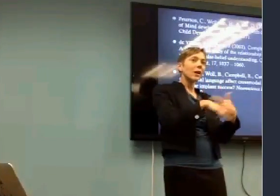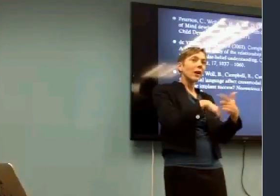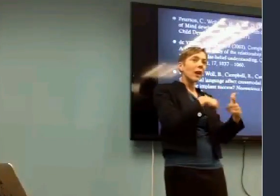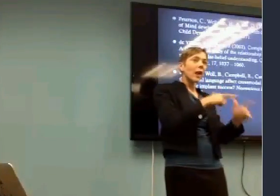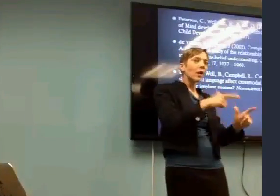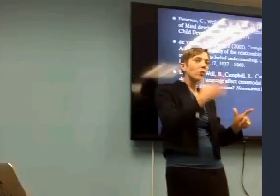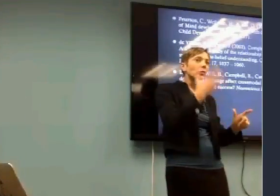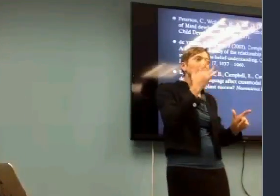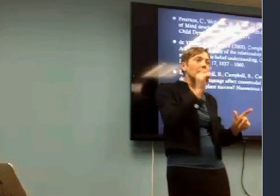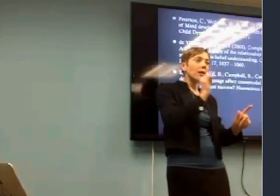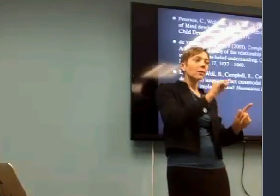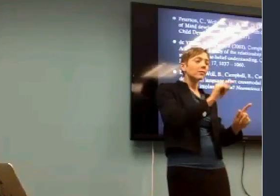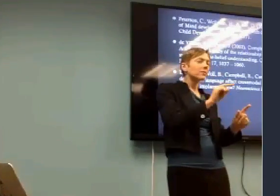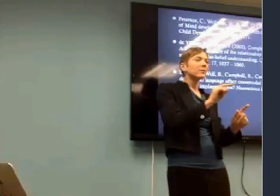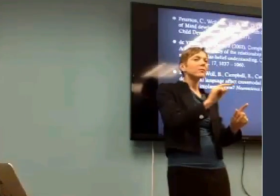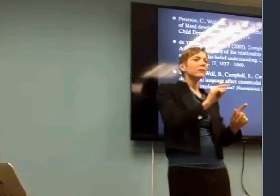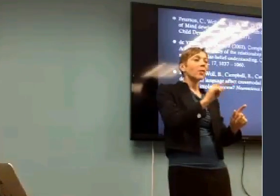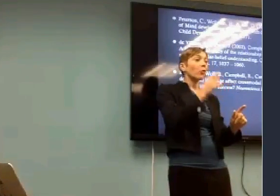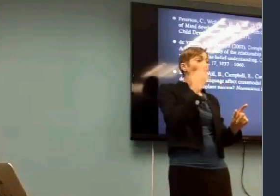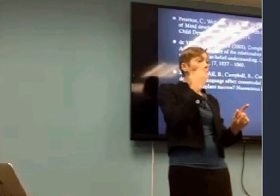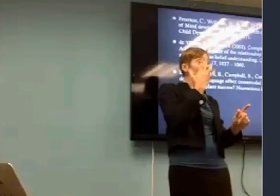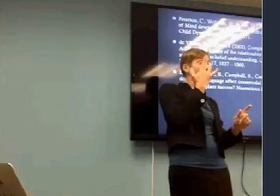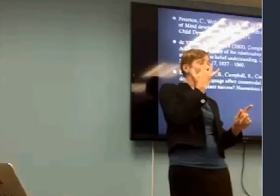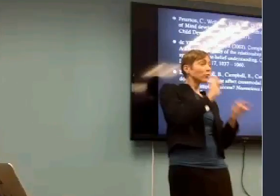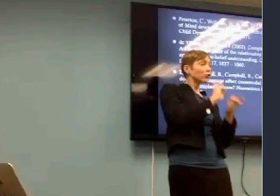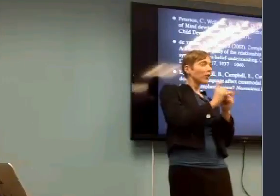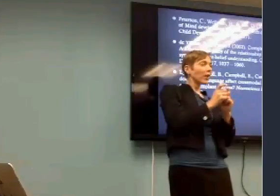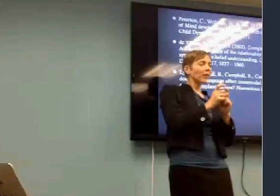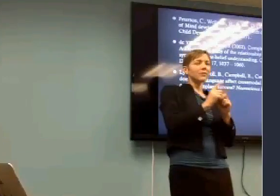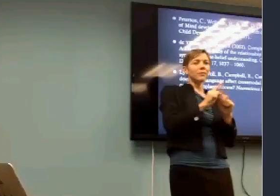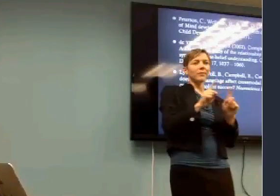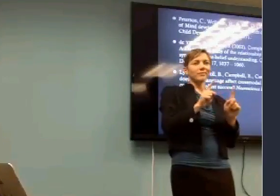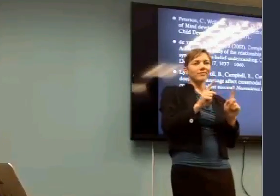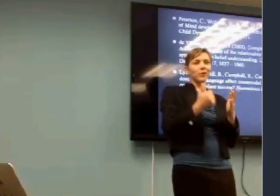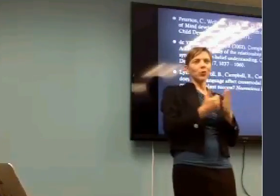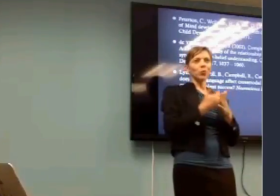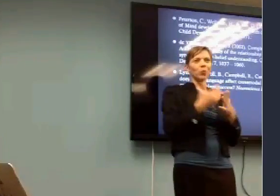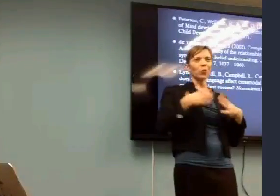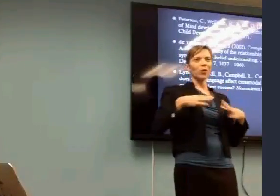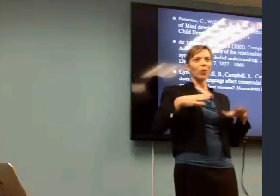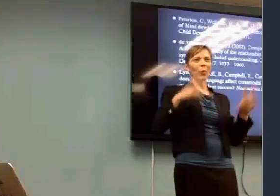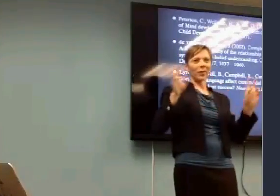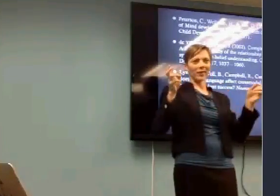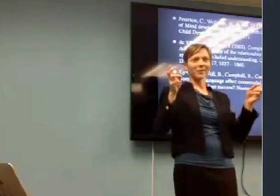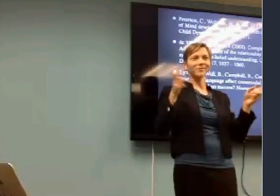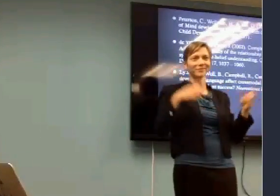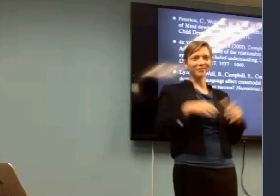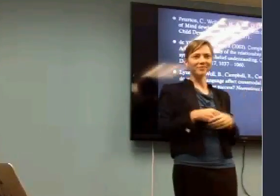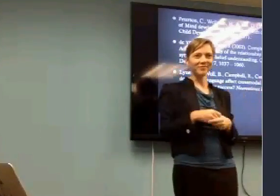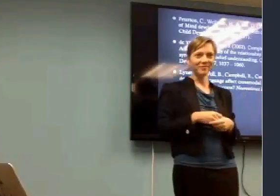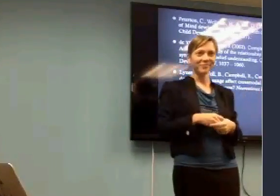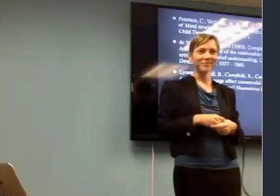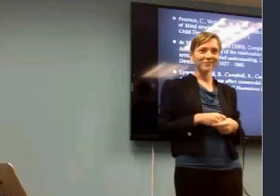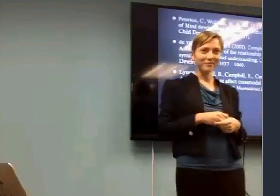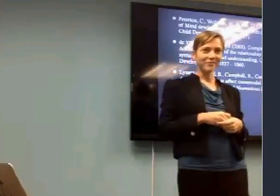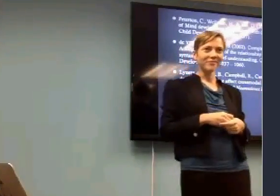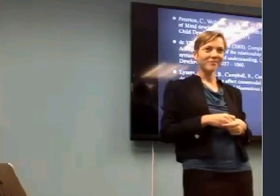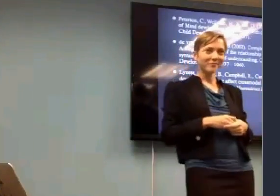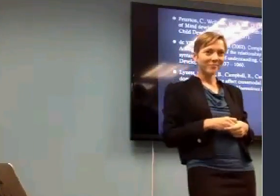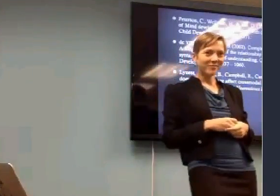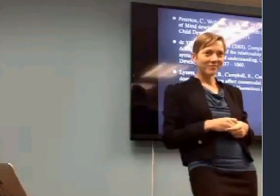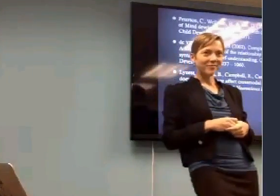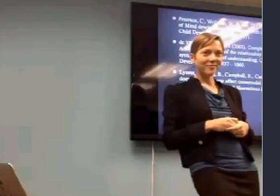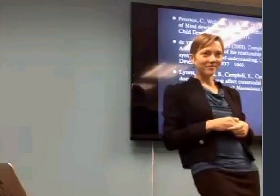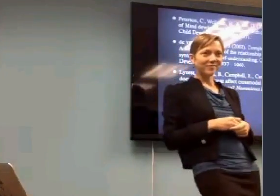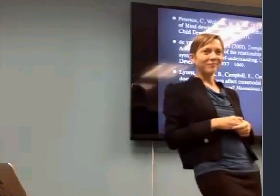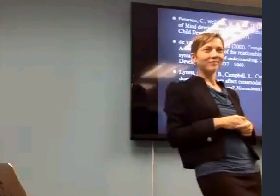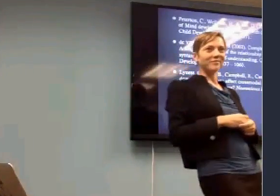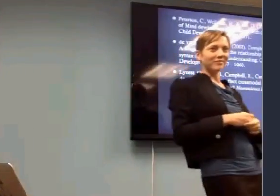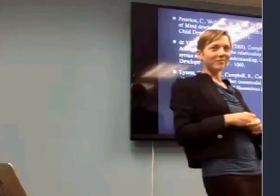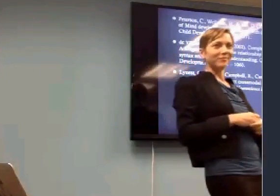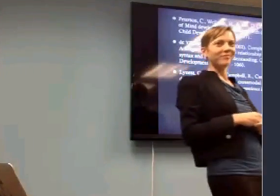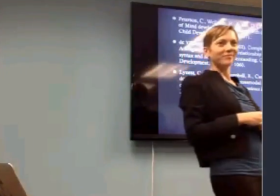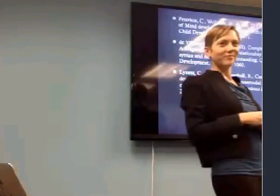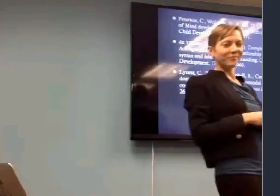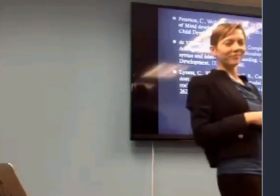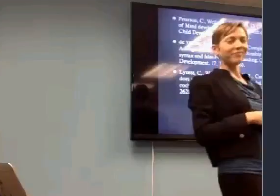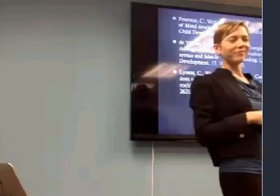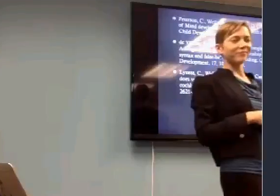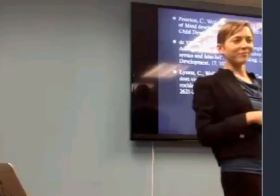not be teaching sign language, but the reasons have changed, but the impact and the consequences remain the